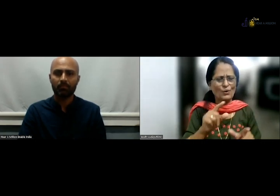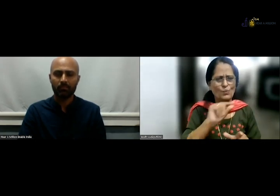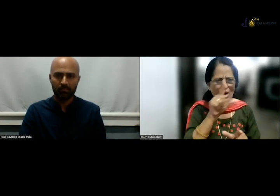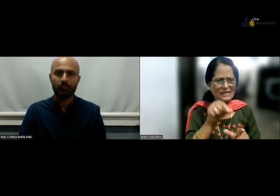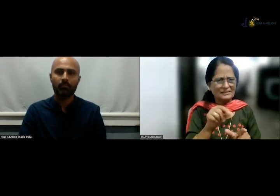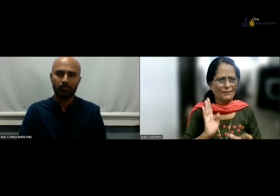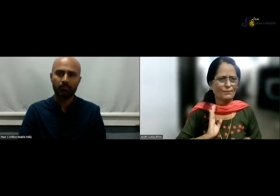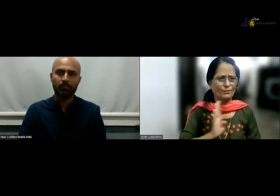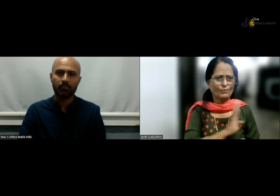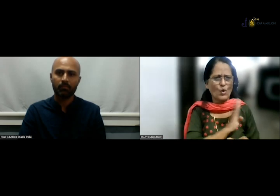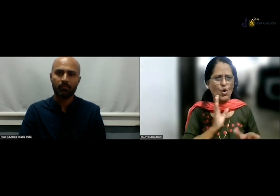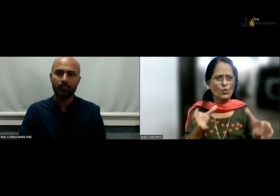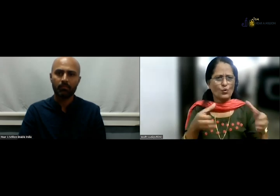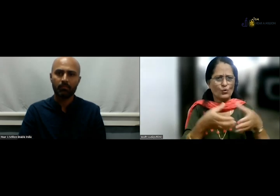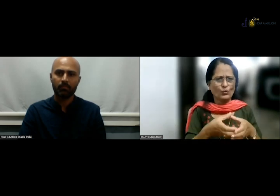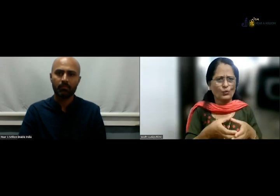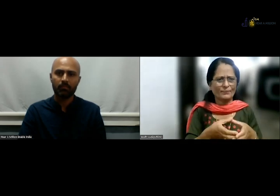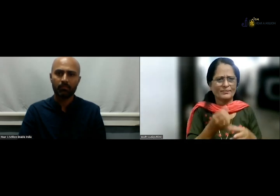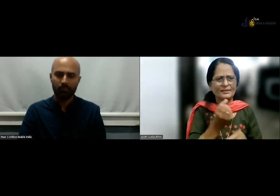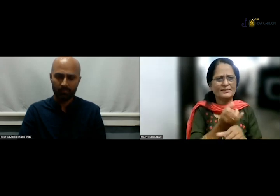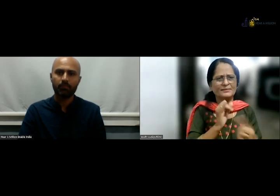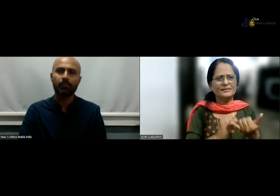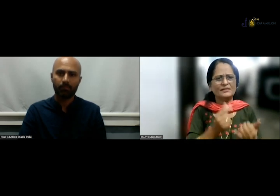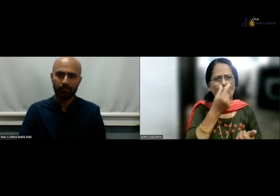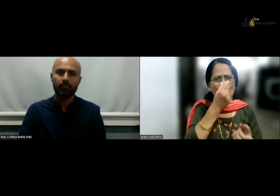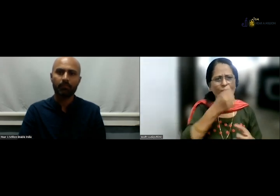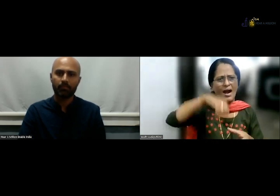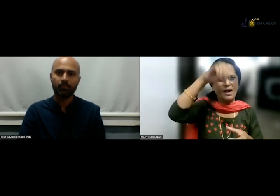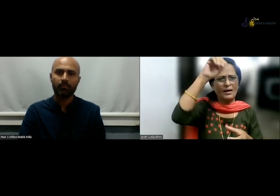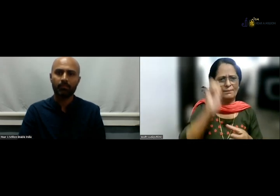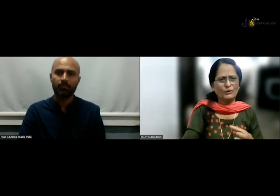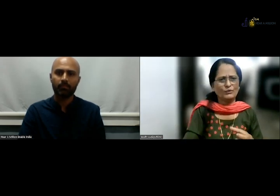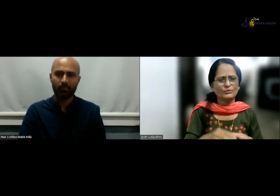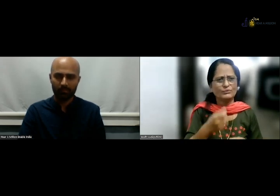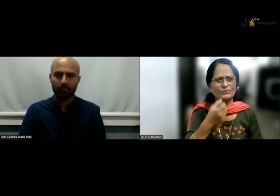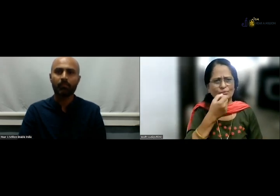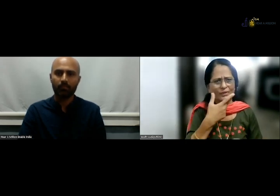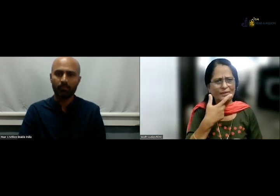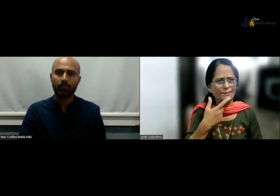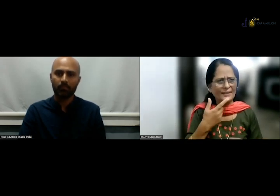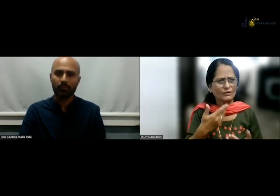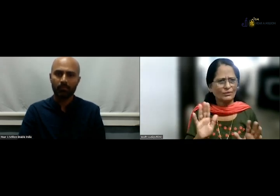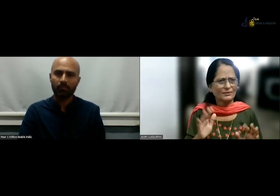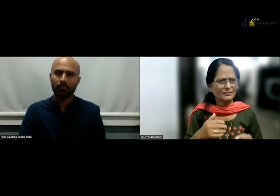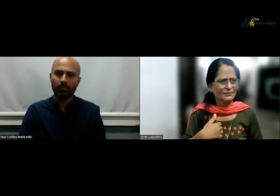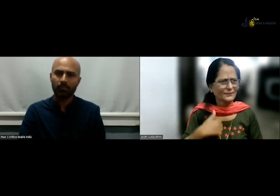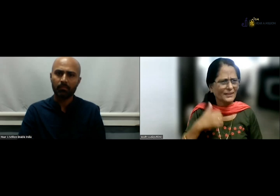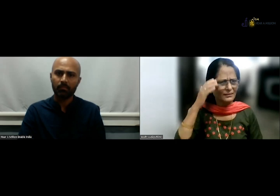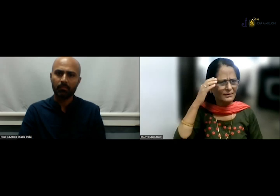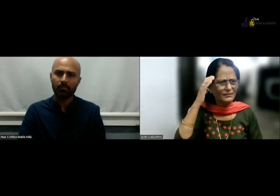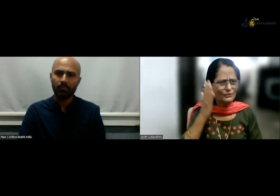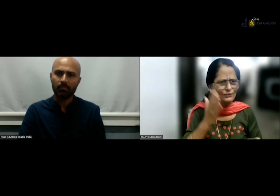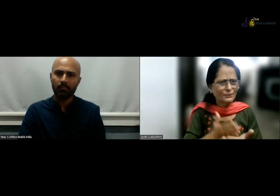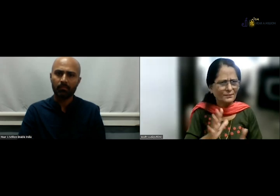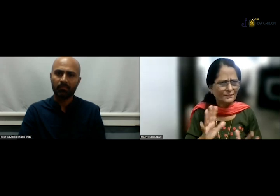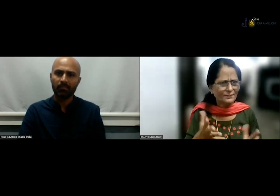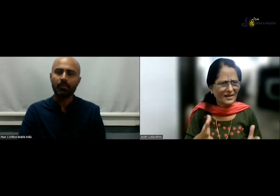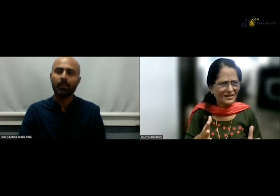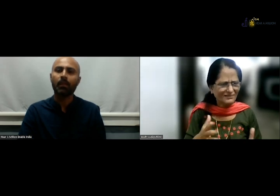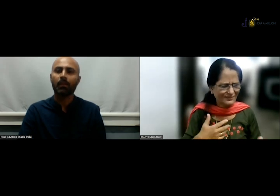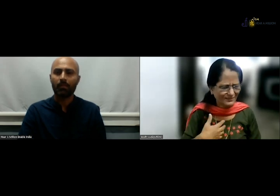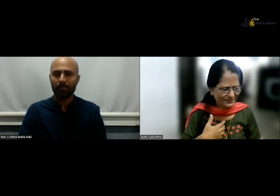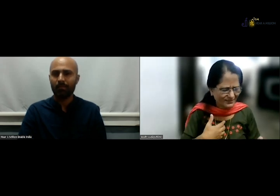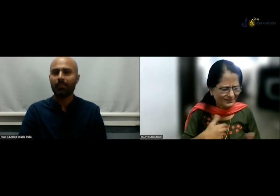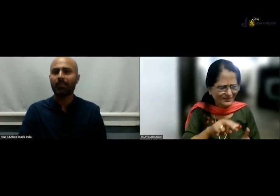together. So with AIFDW, we had a board group. So there was one person, the